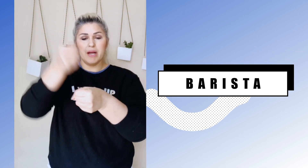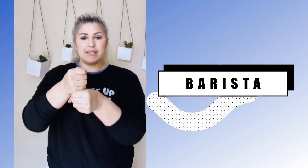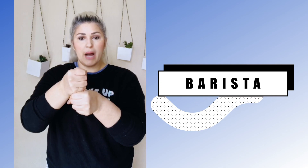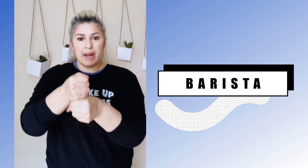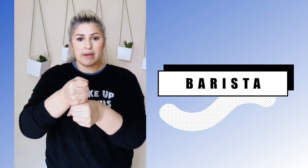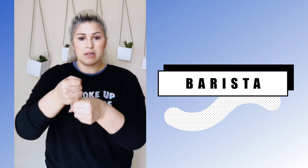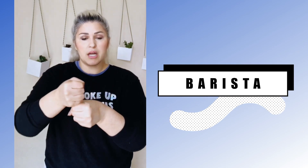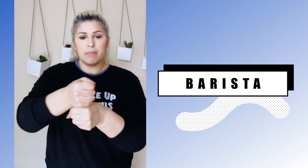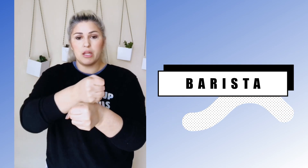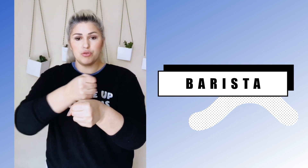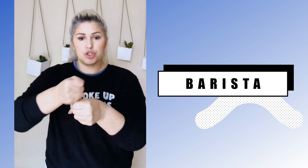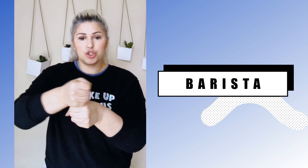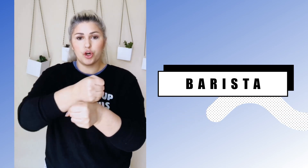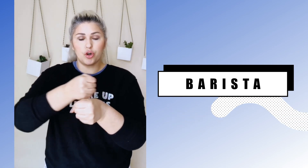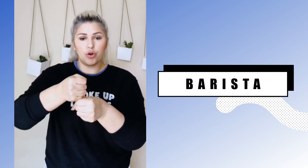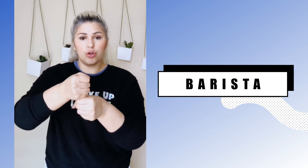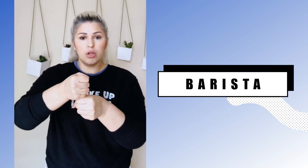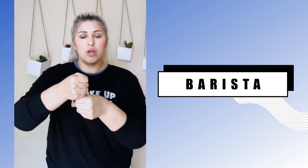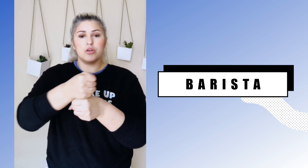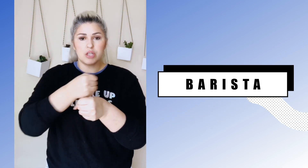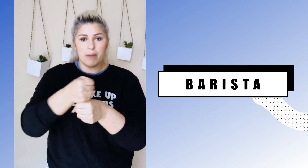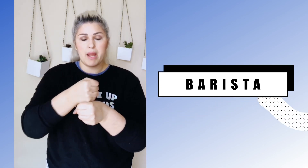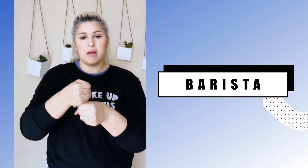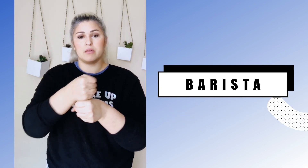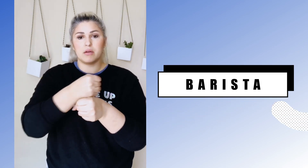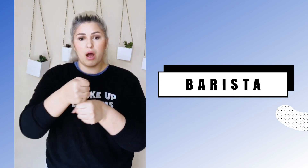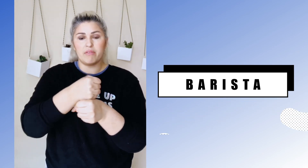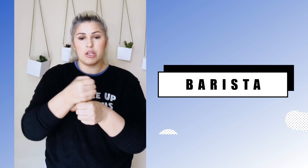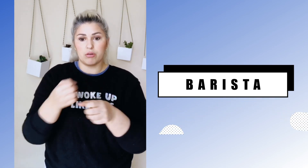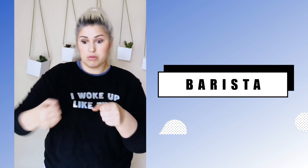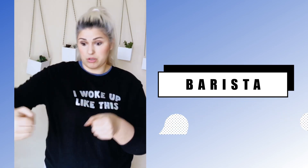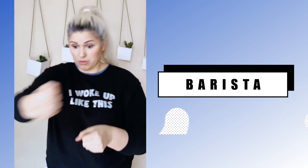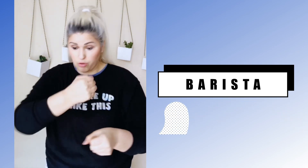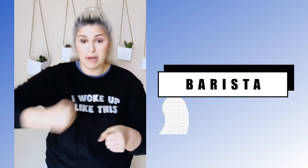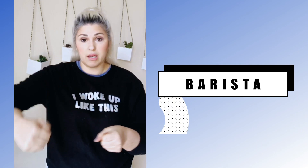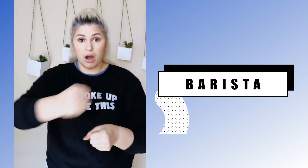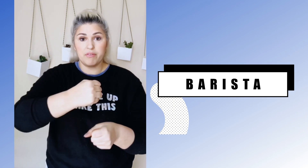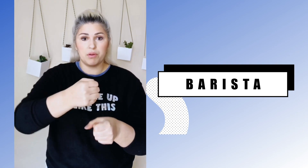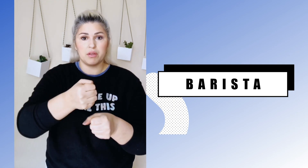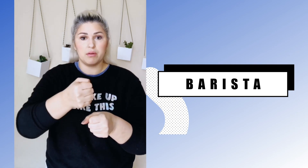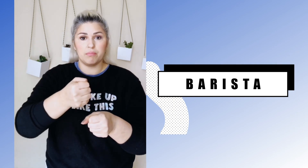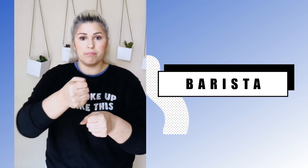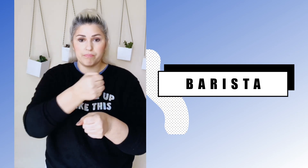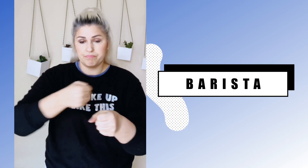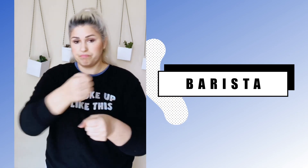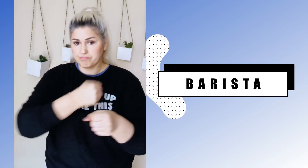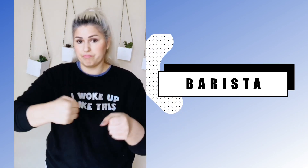shapes, dominant hand on top, and you circle your top hand, like you're grinding coffee with